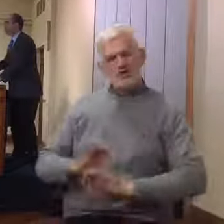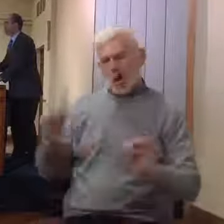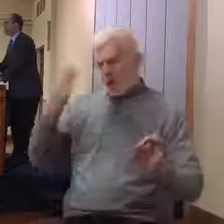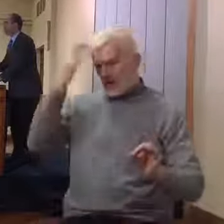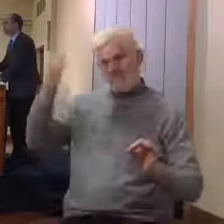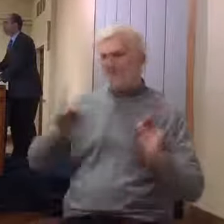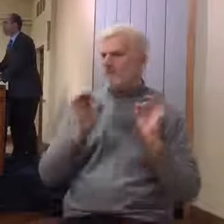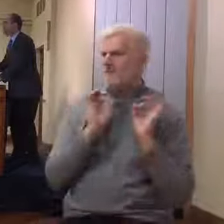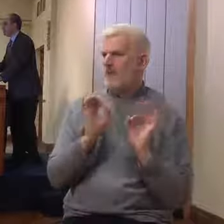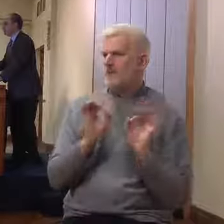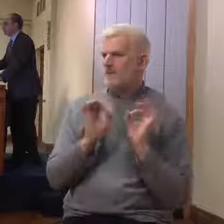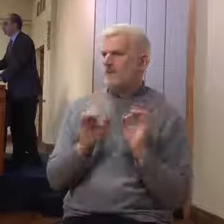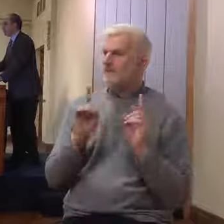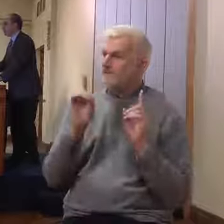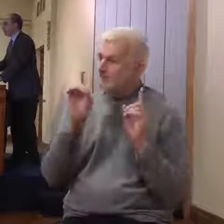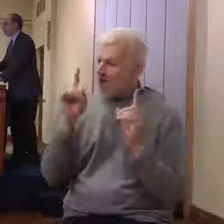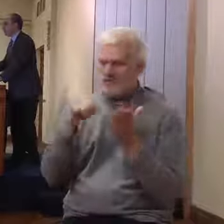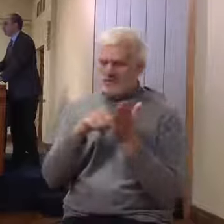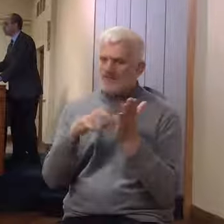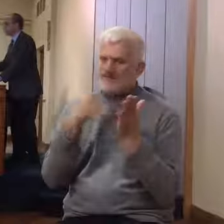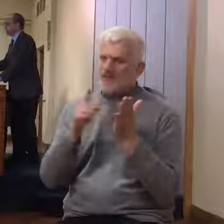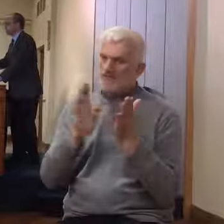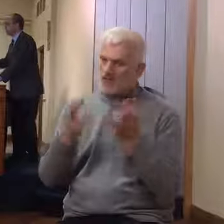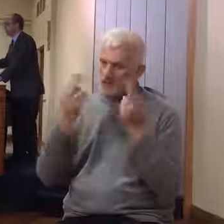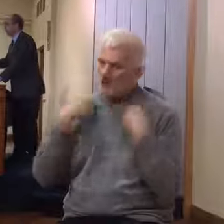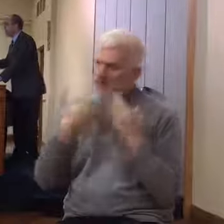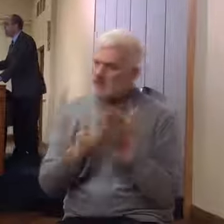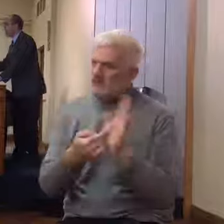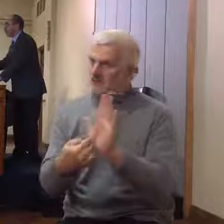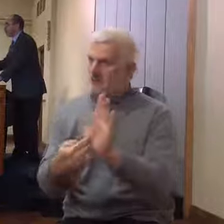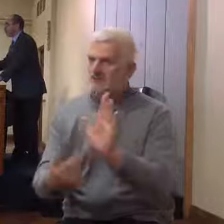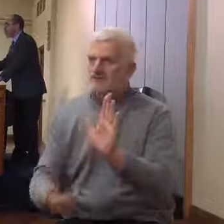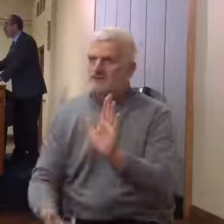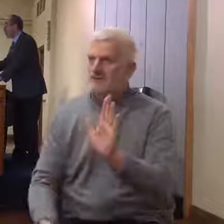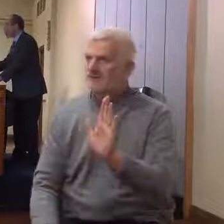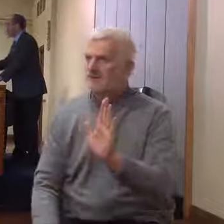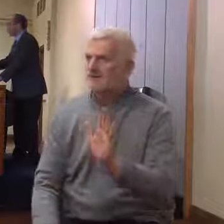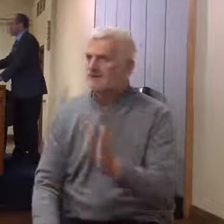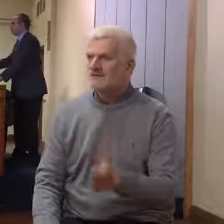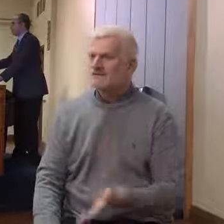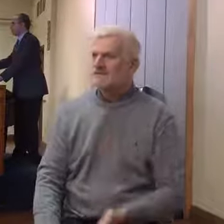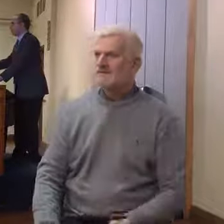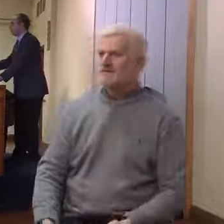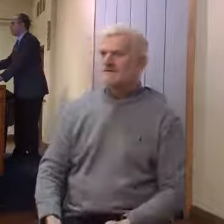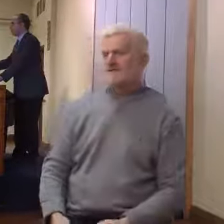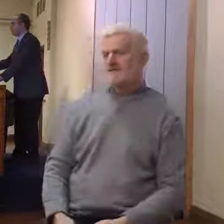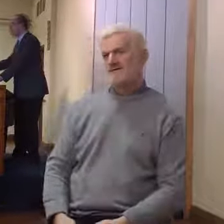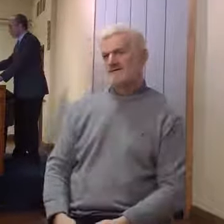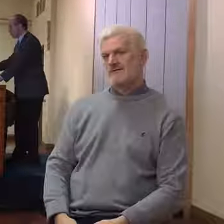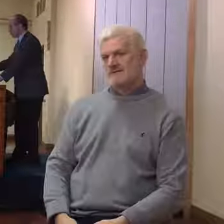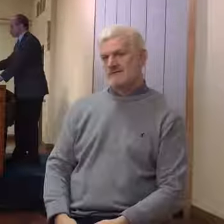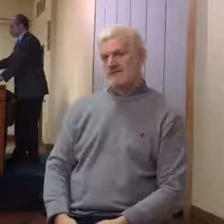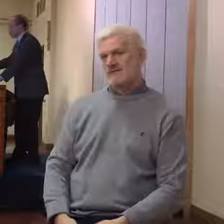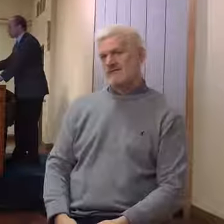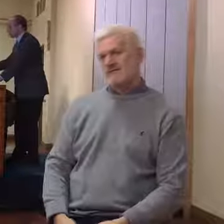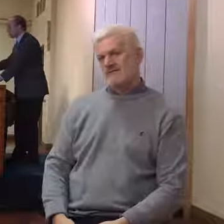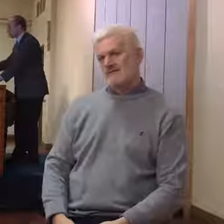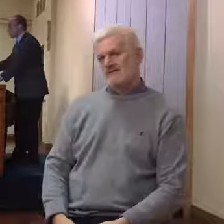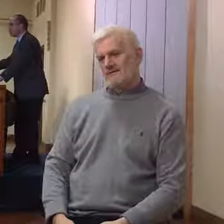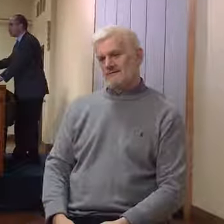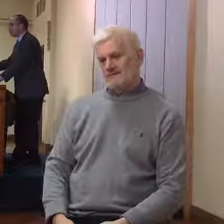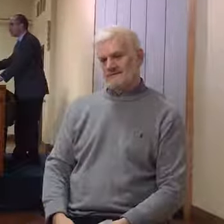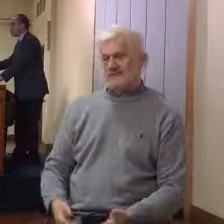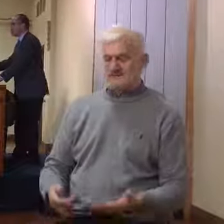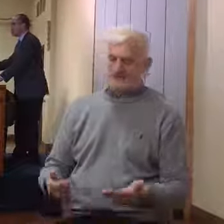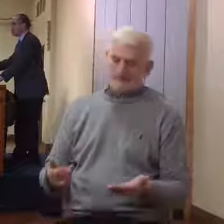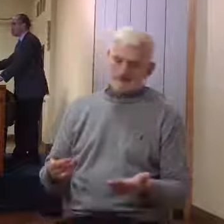says, we have to obey, we have to submit. And if you want the verses, you don't need me to give them to you. But 6